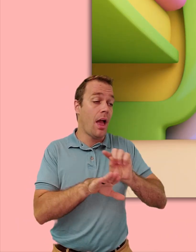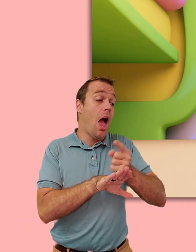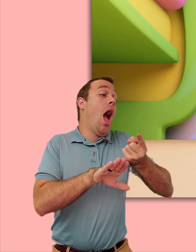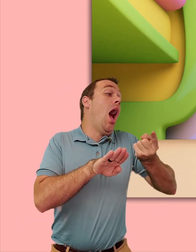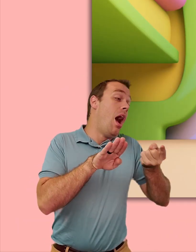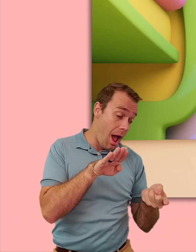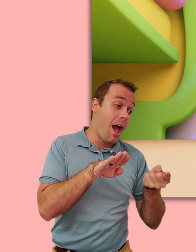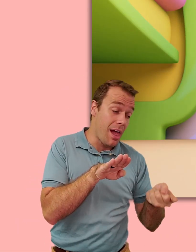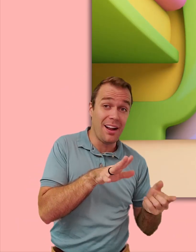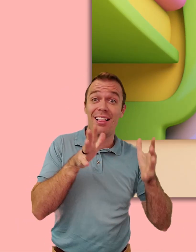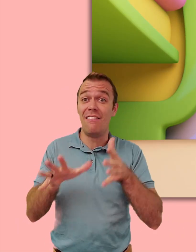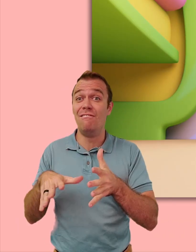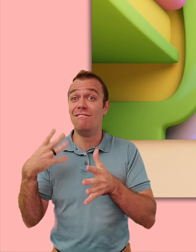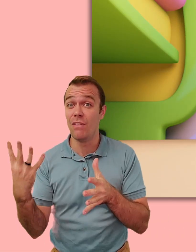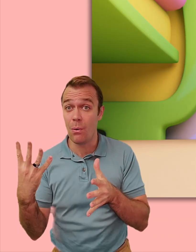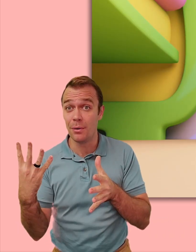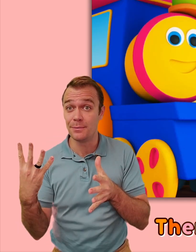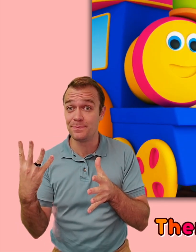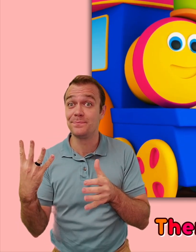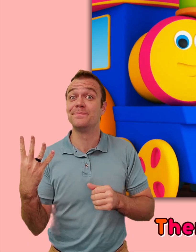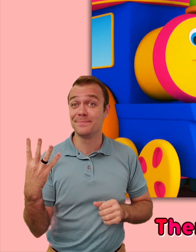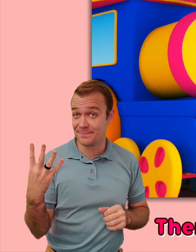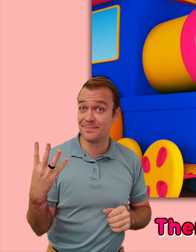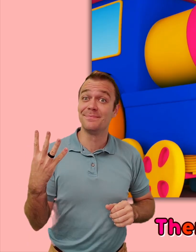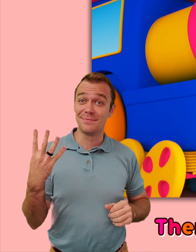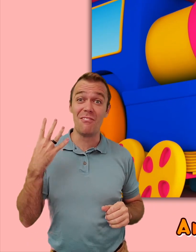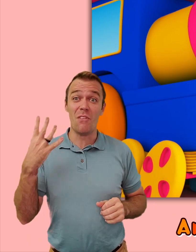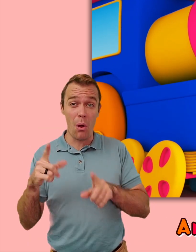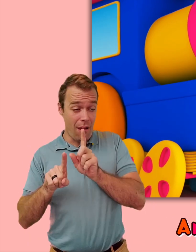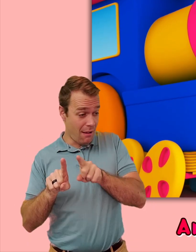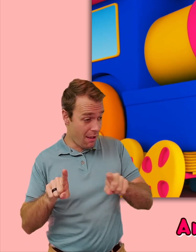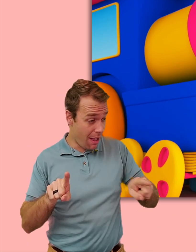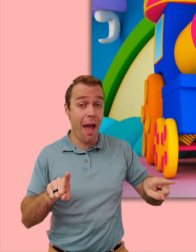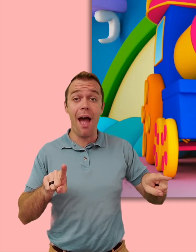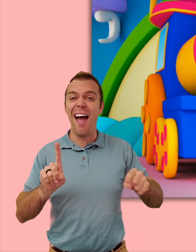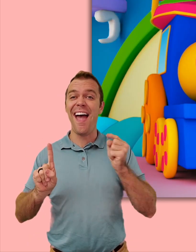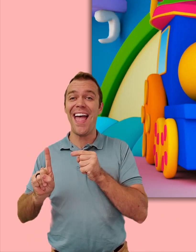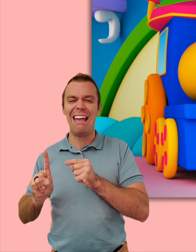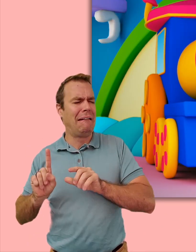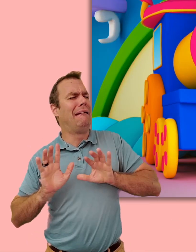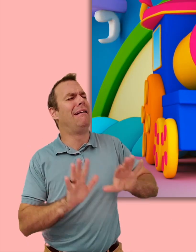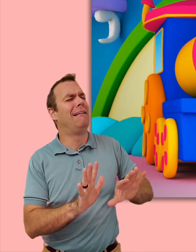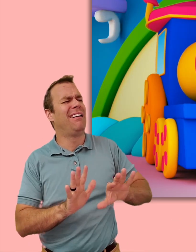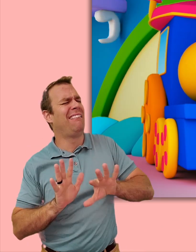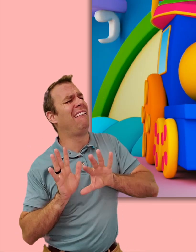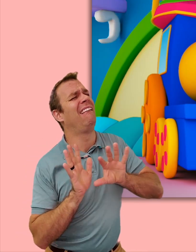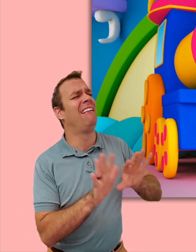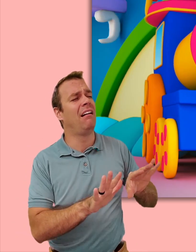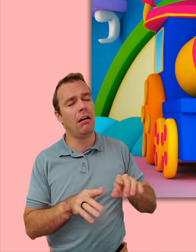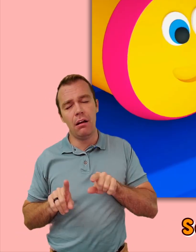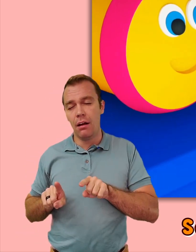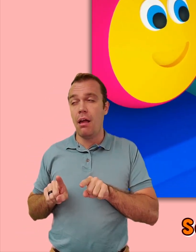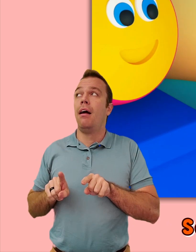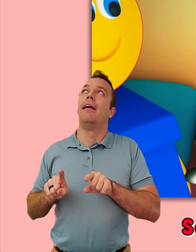out. 4! 4! There were 4 in the bed and the little one said, roll over, roll